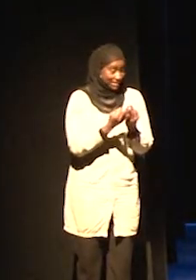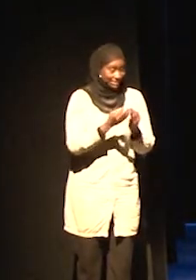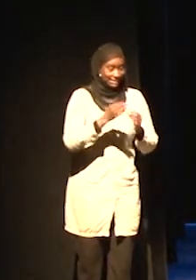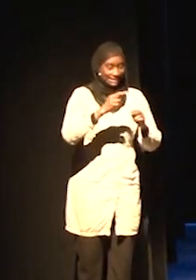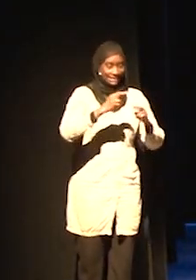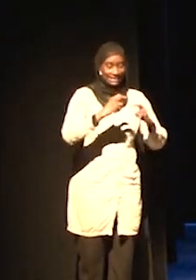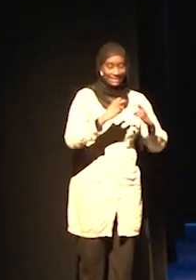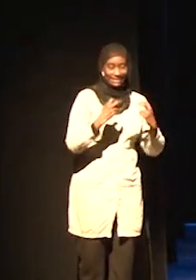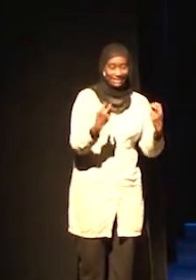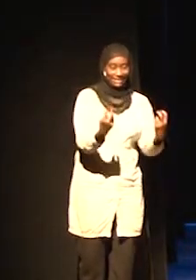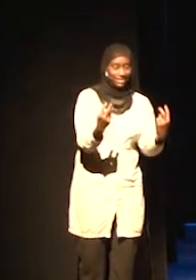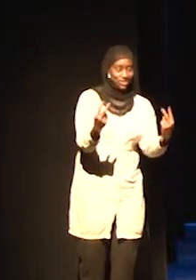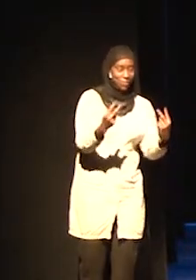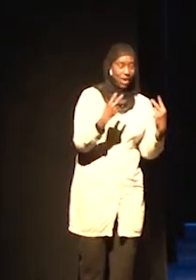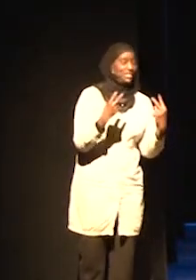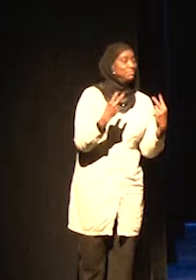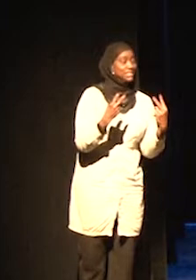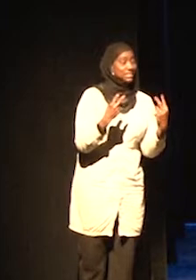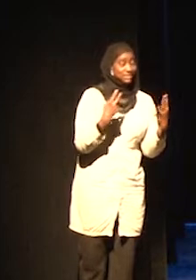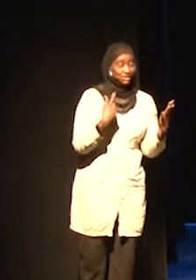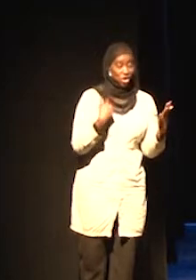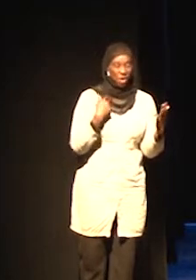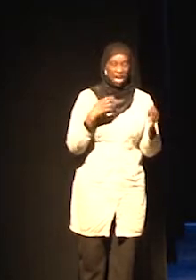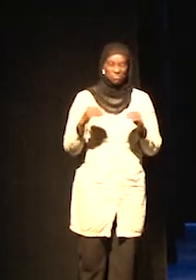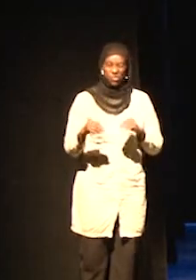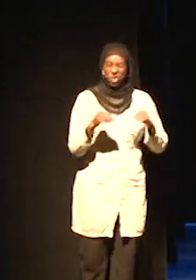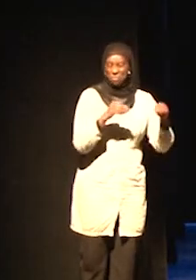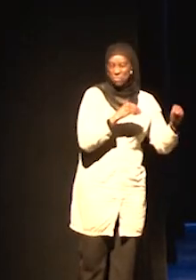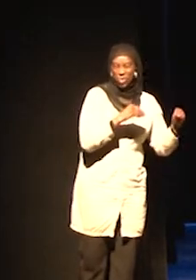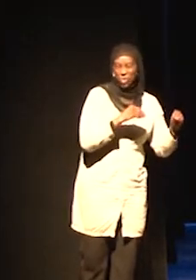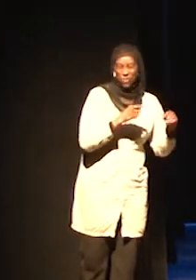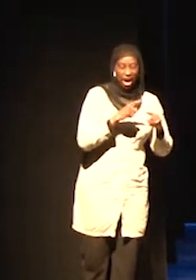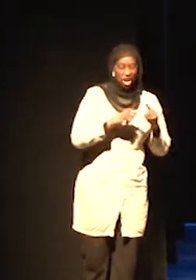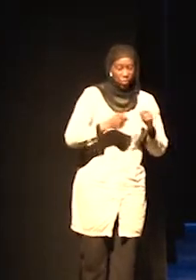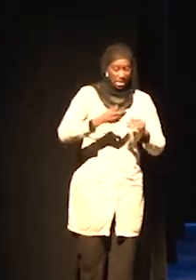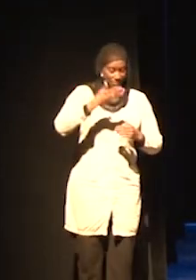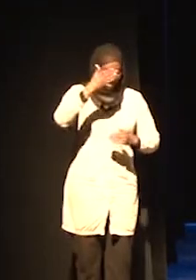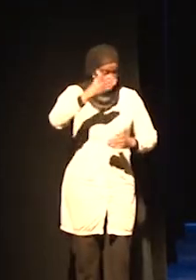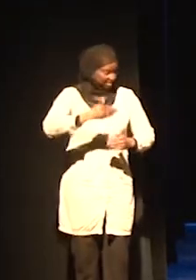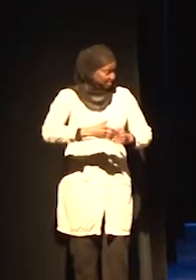But they have told me to not go too far because of